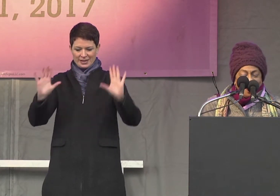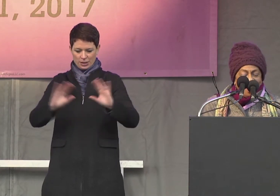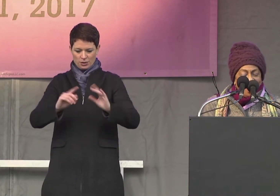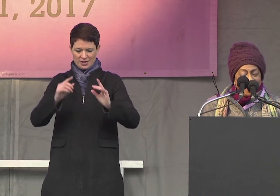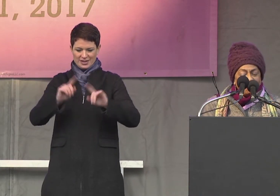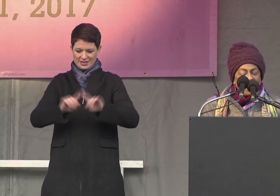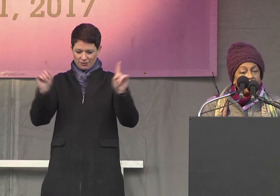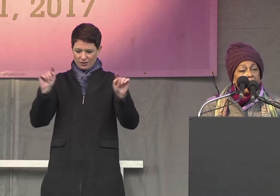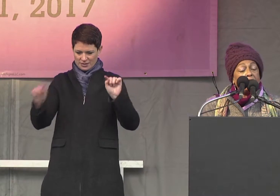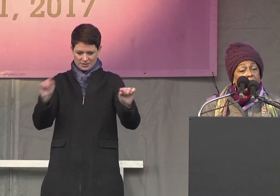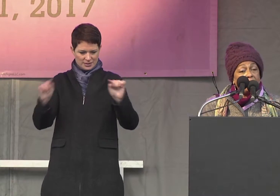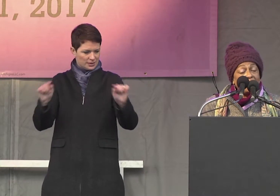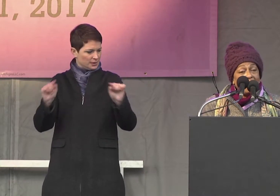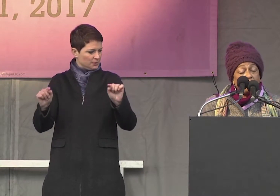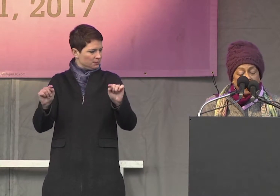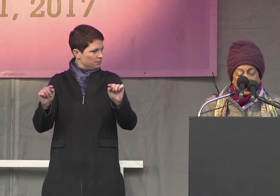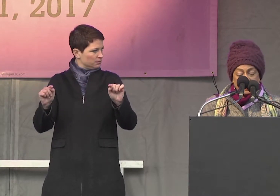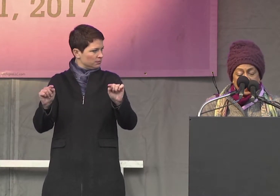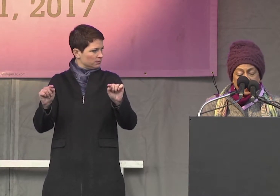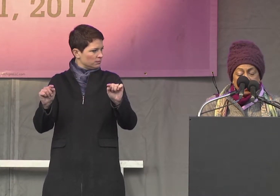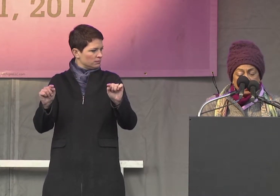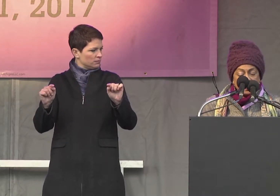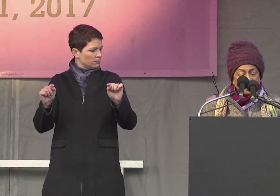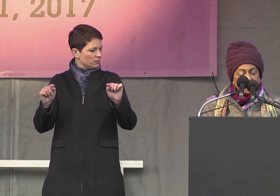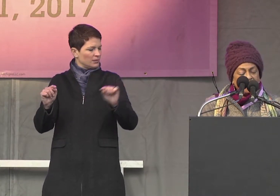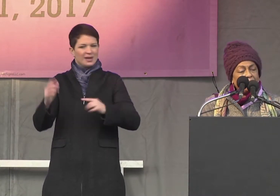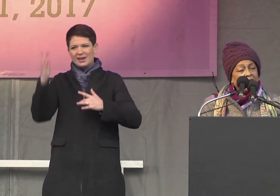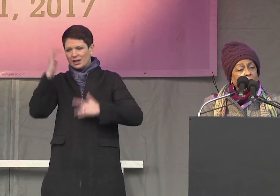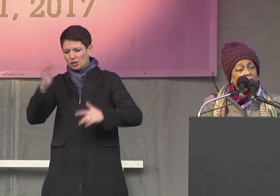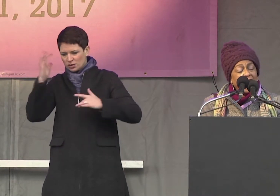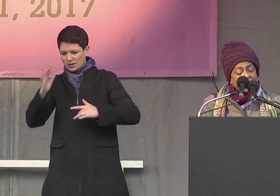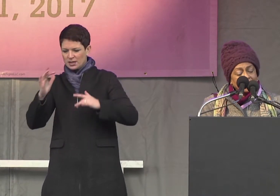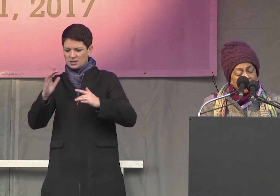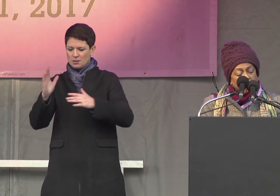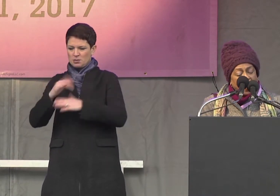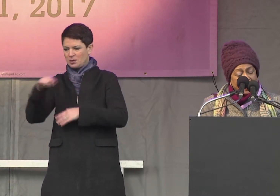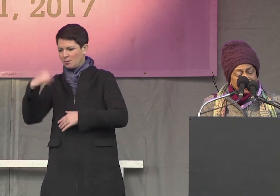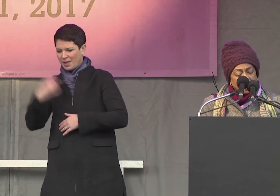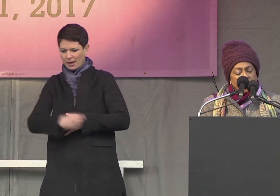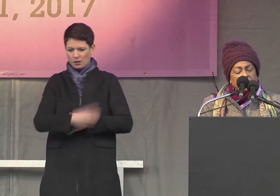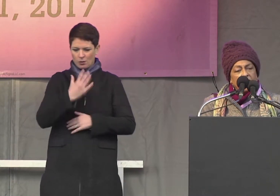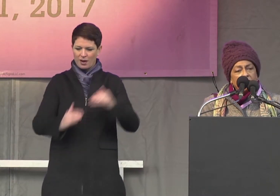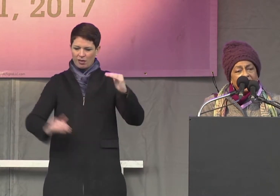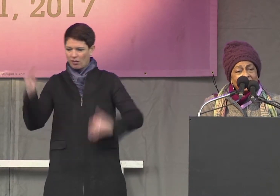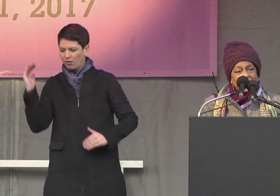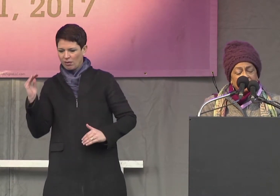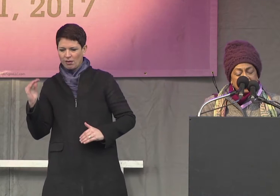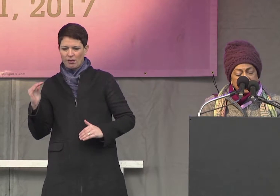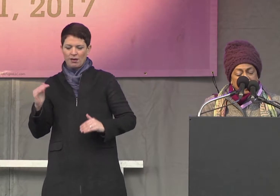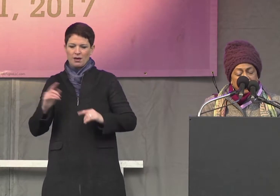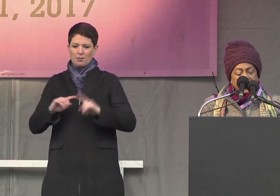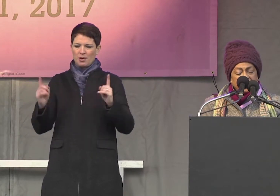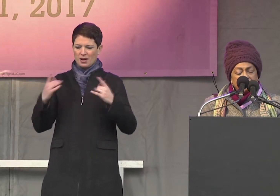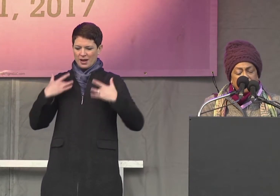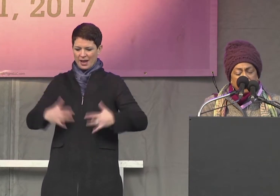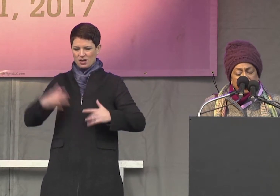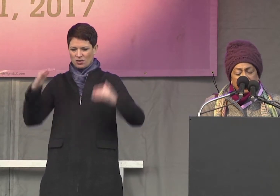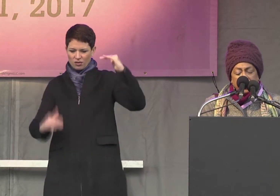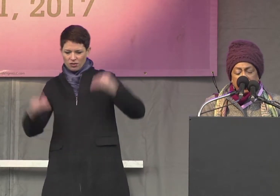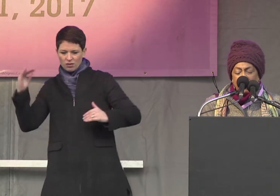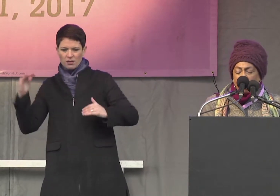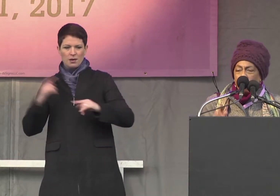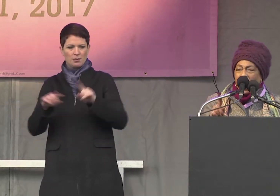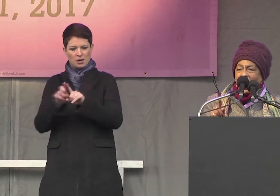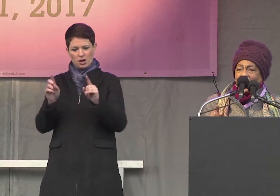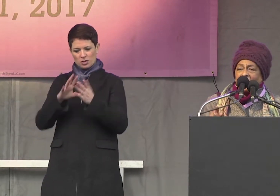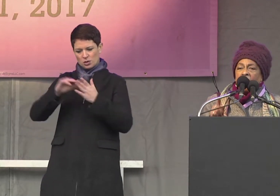in death rates and illnesses between blacks and whites, known as health disparities, and further